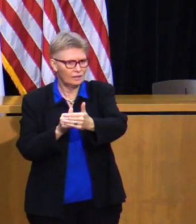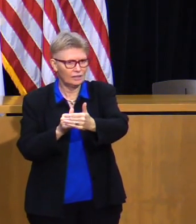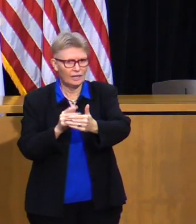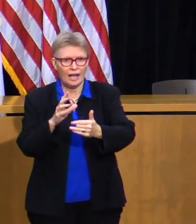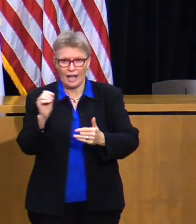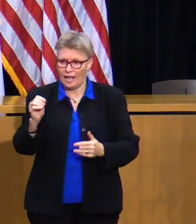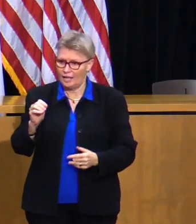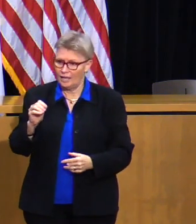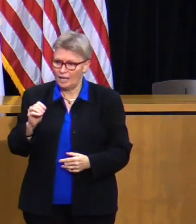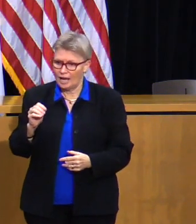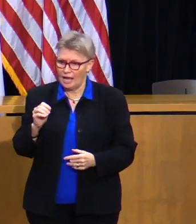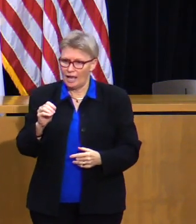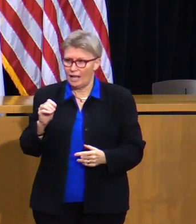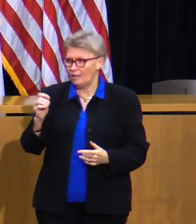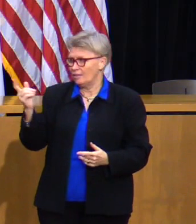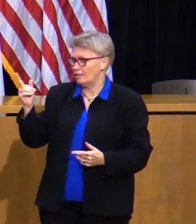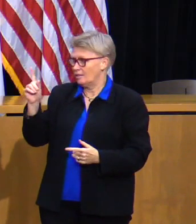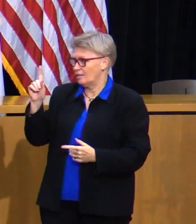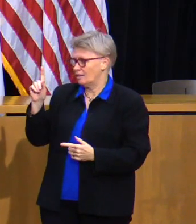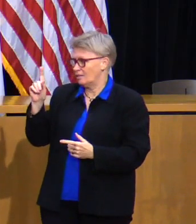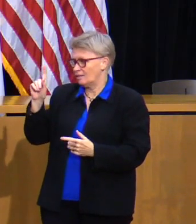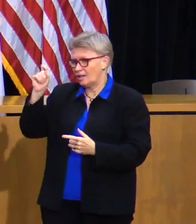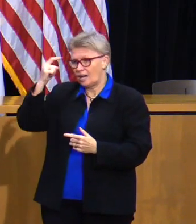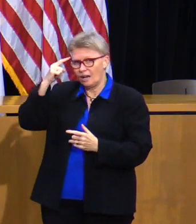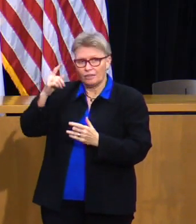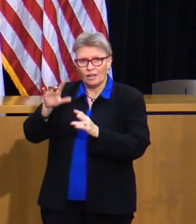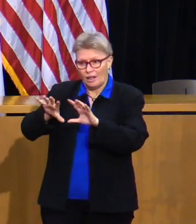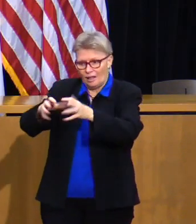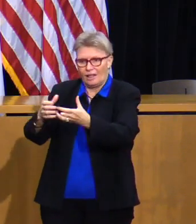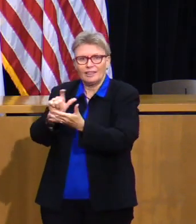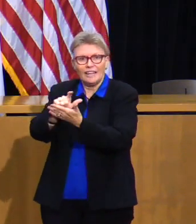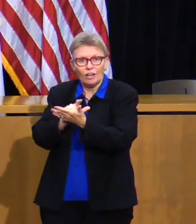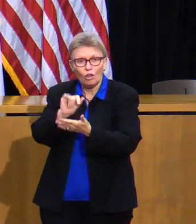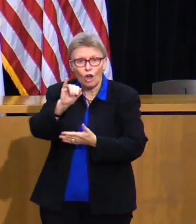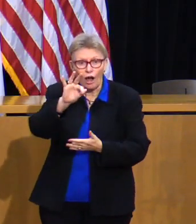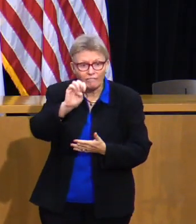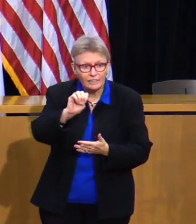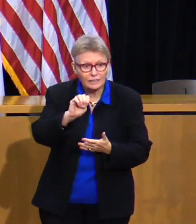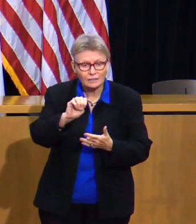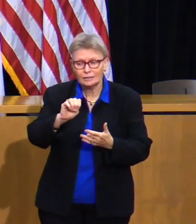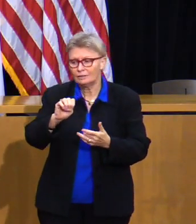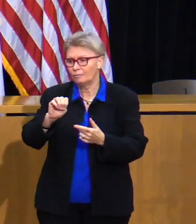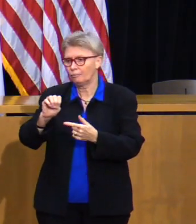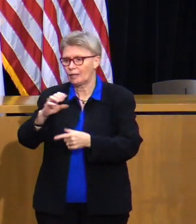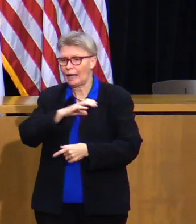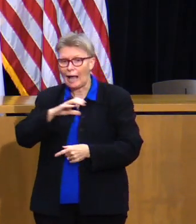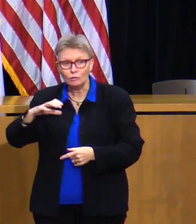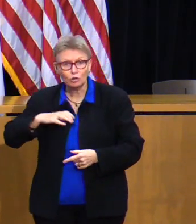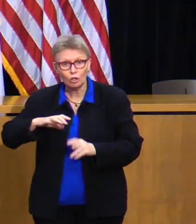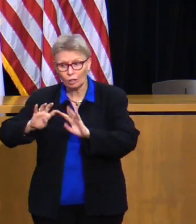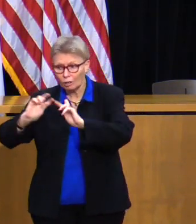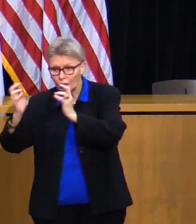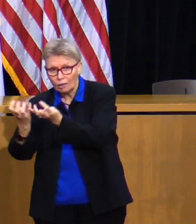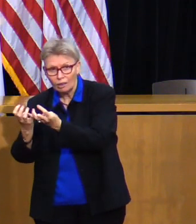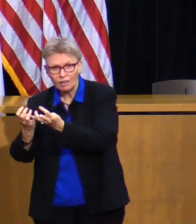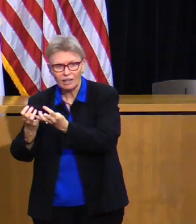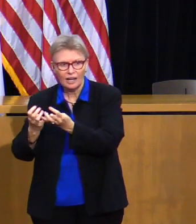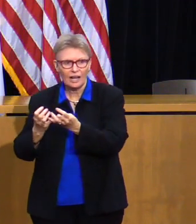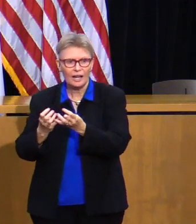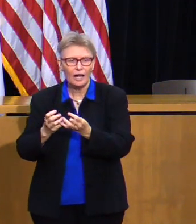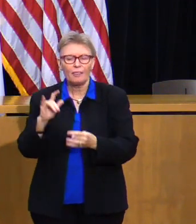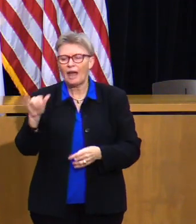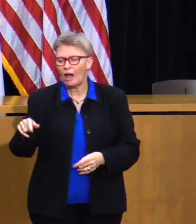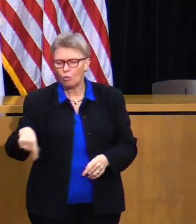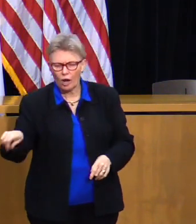of it, and our governor's legal office, as well as the governor's council of people to vet these candidates. It's